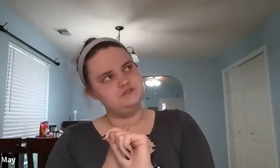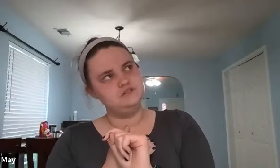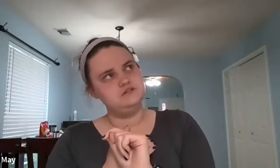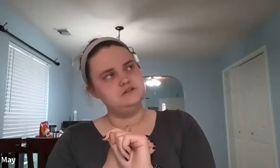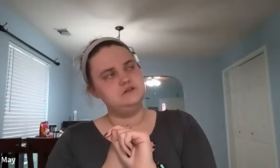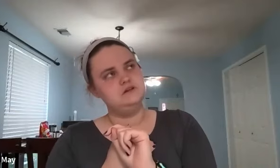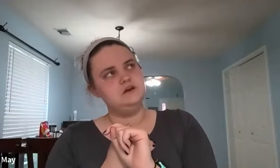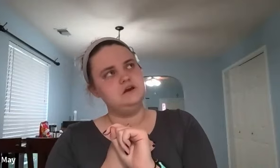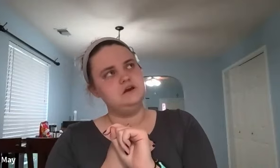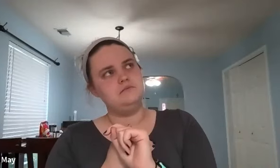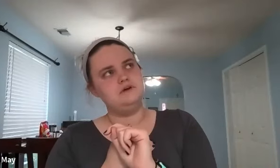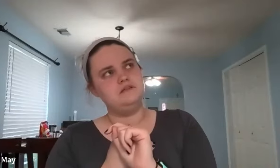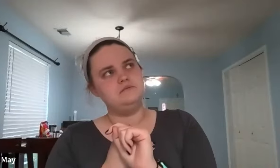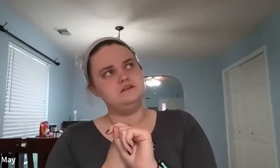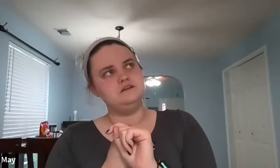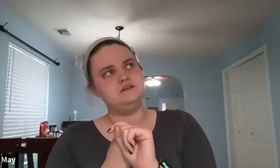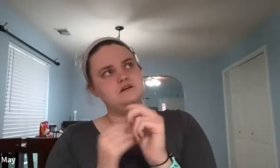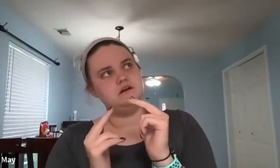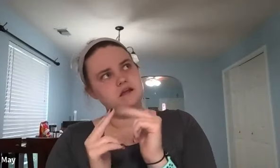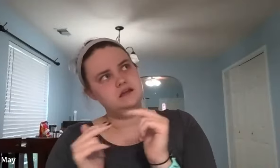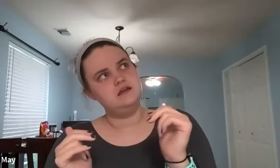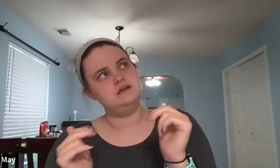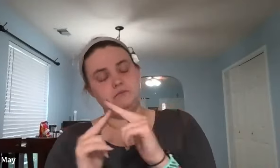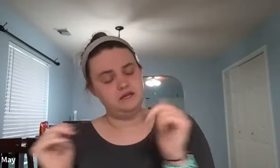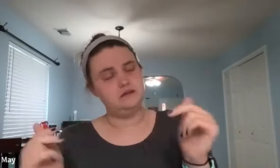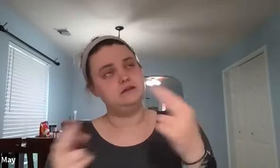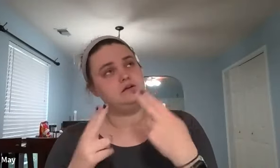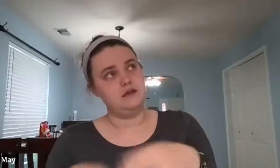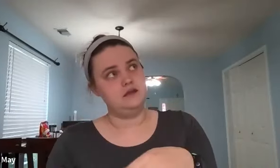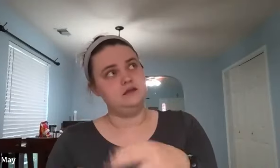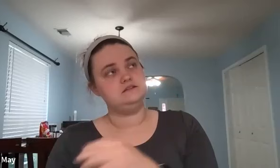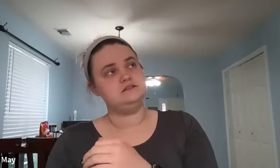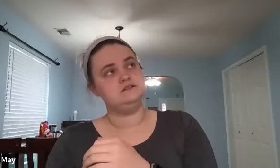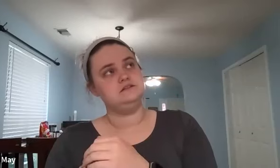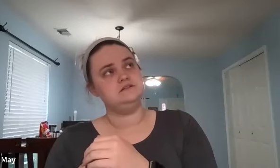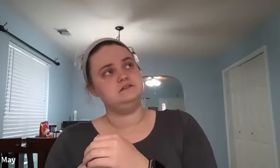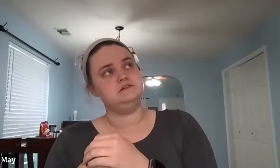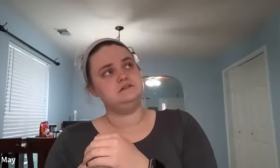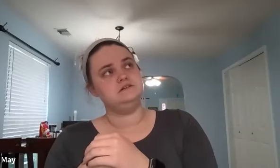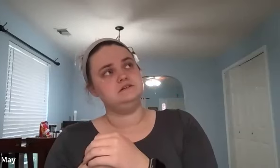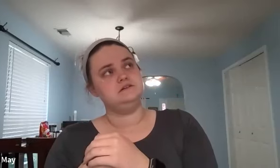toast. And then we did our bacon, our eggs.